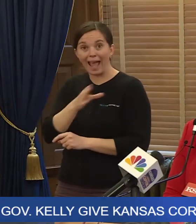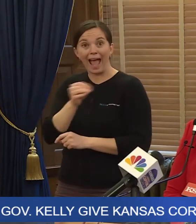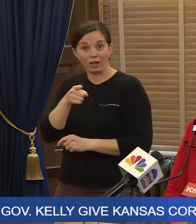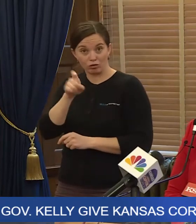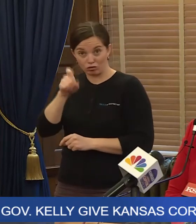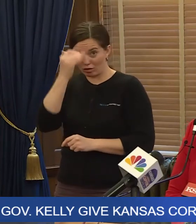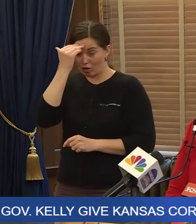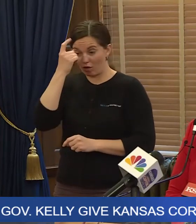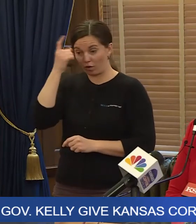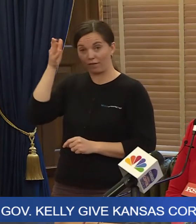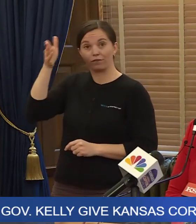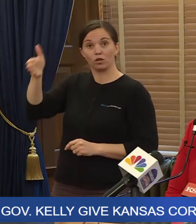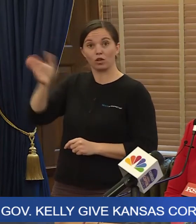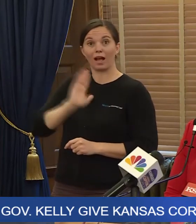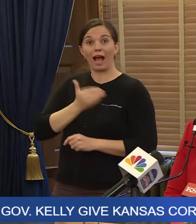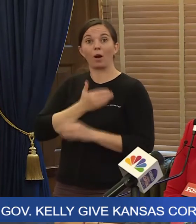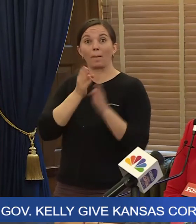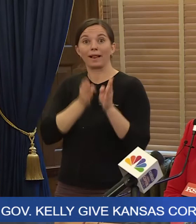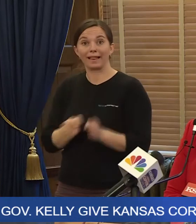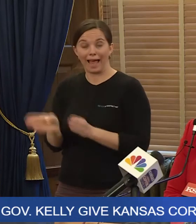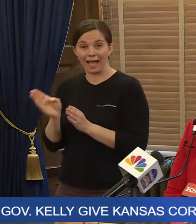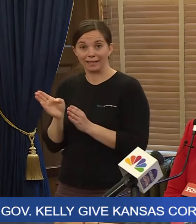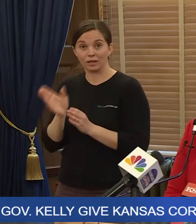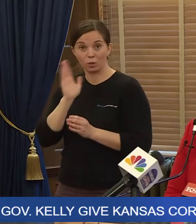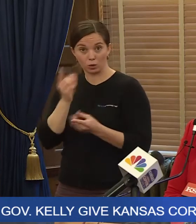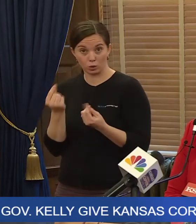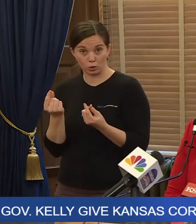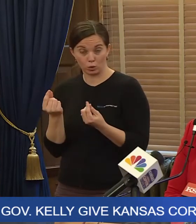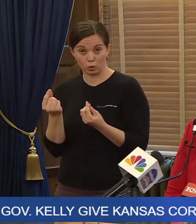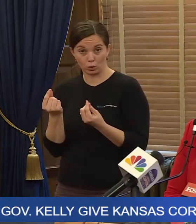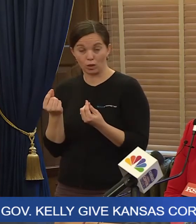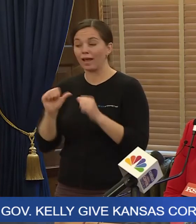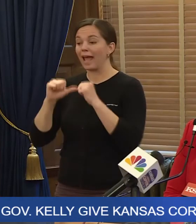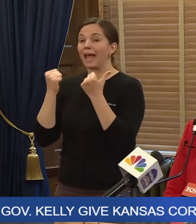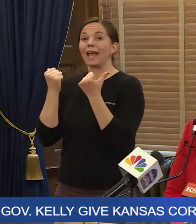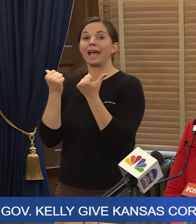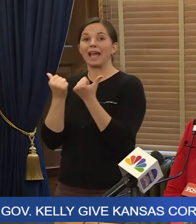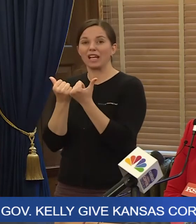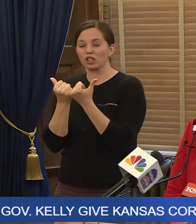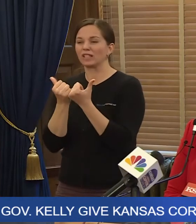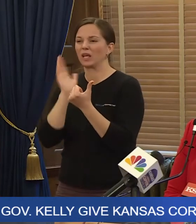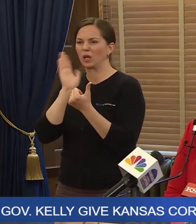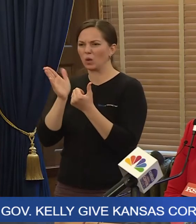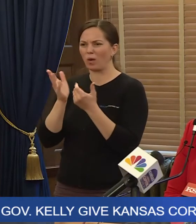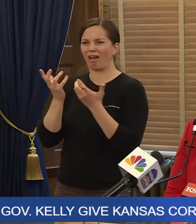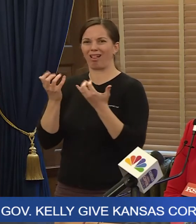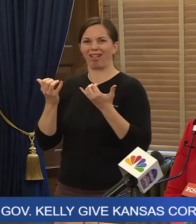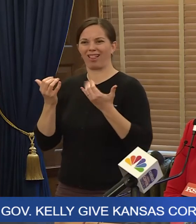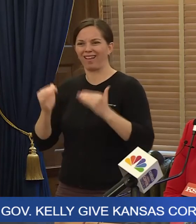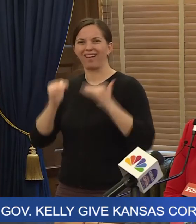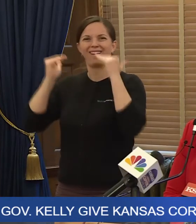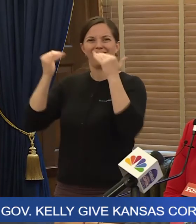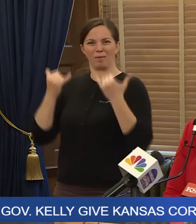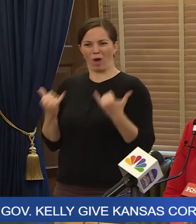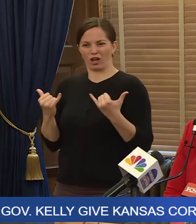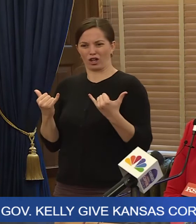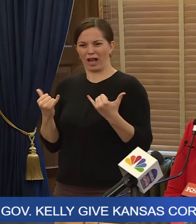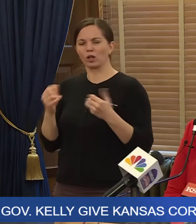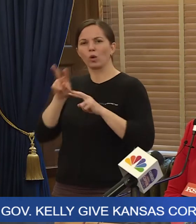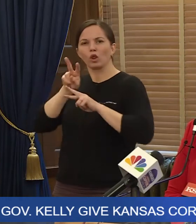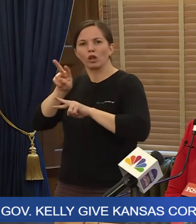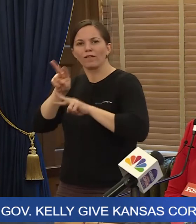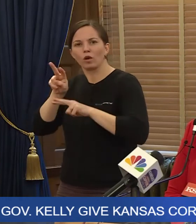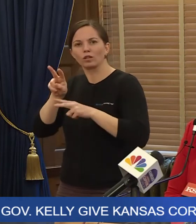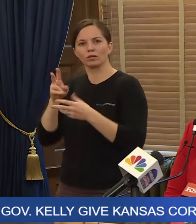know, for the future, our plans will be to pick up for our agency plans to modernize our UI system and look forward to working with both